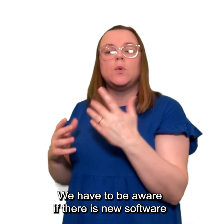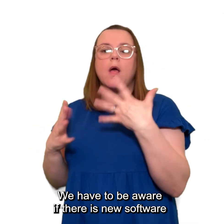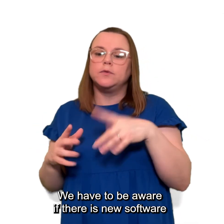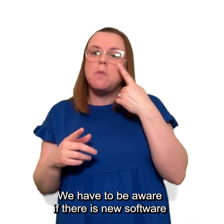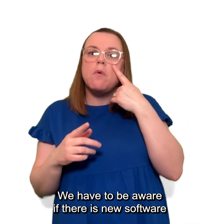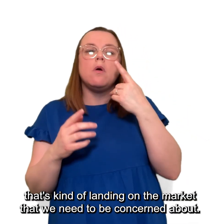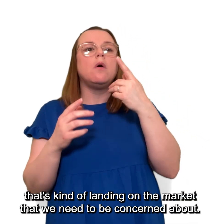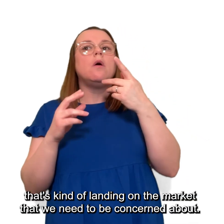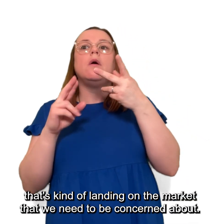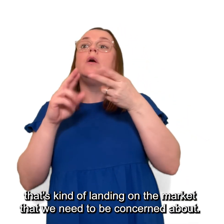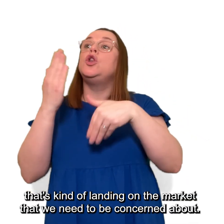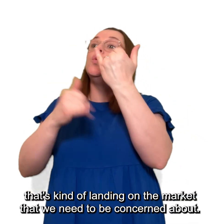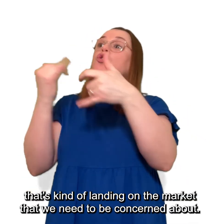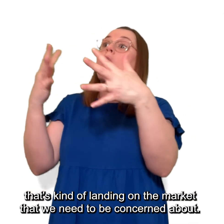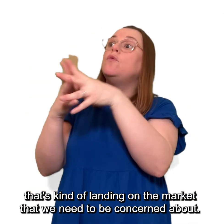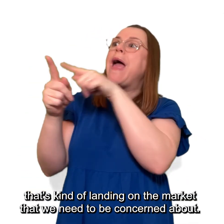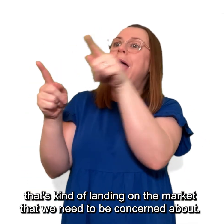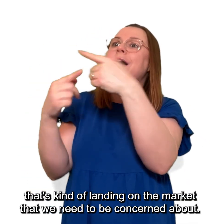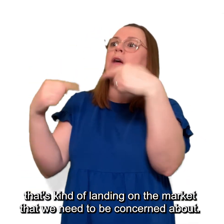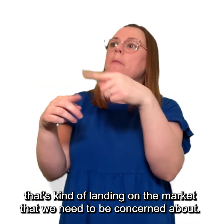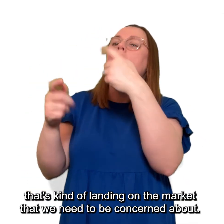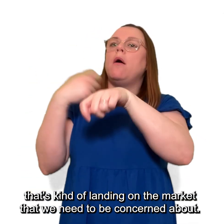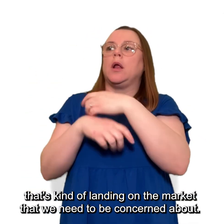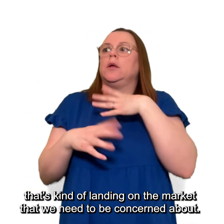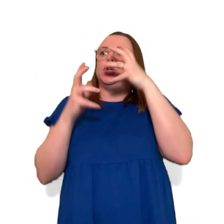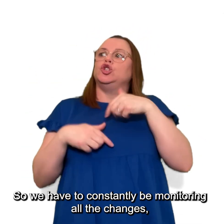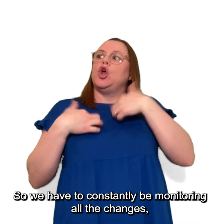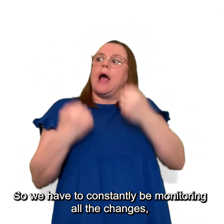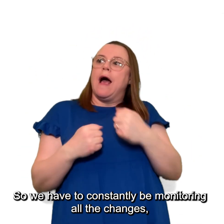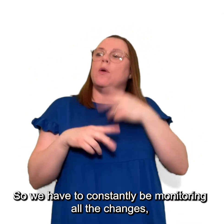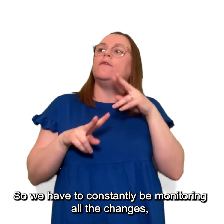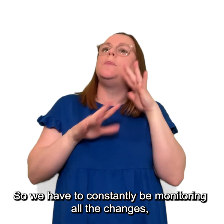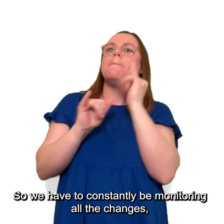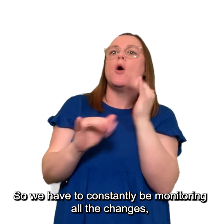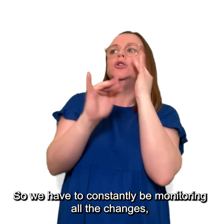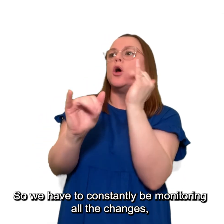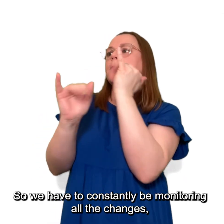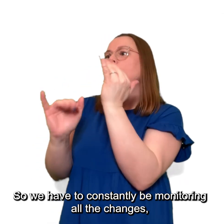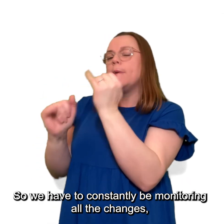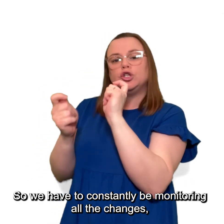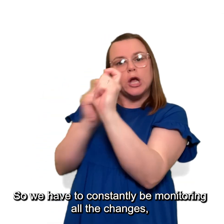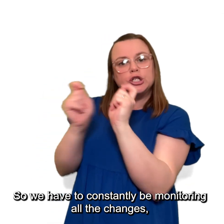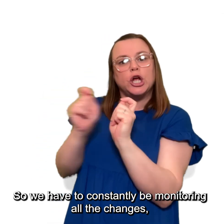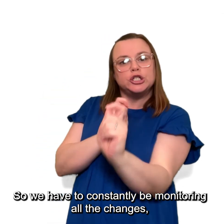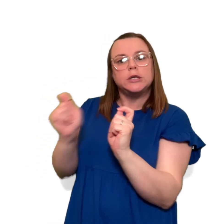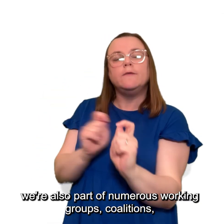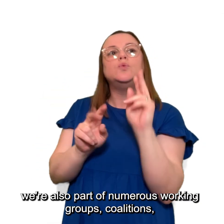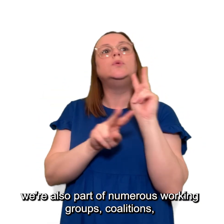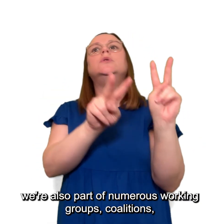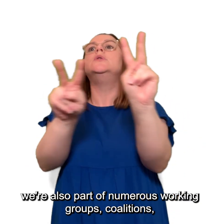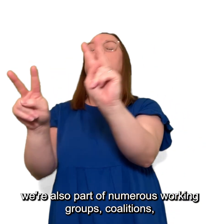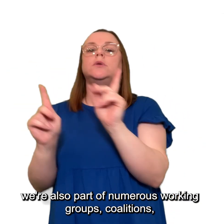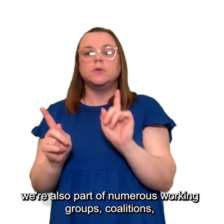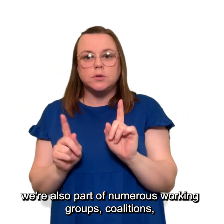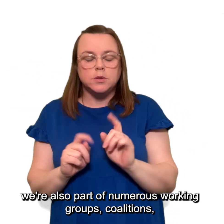there is new software that's kind of landing on the market that we need to be concerned about. So we have to constantly be monitoring all the changes. We're